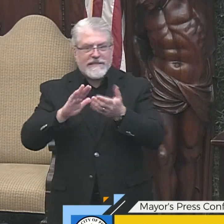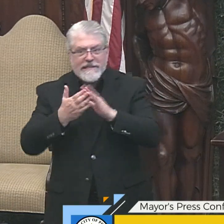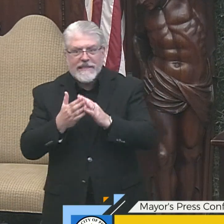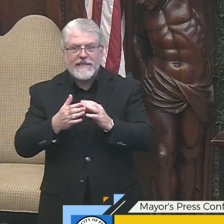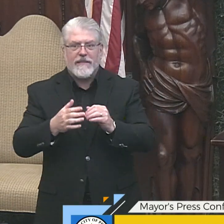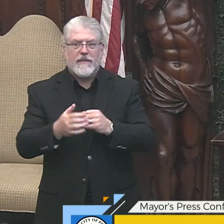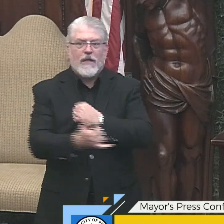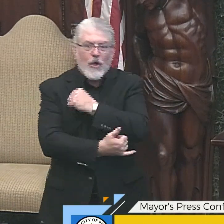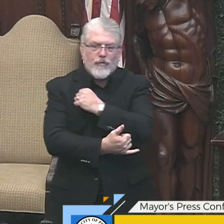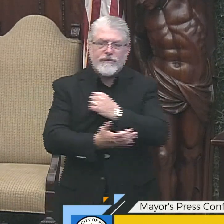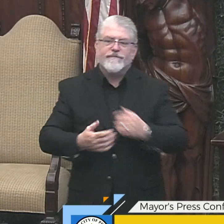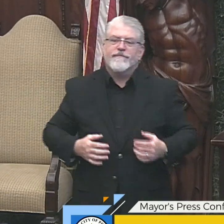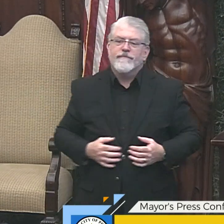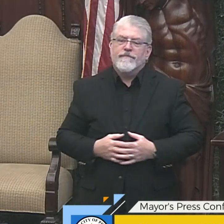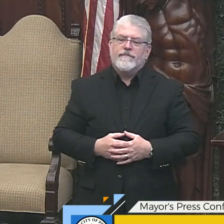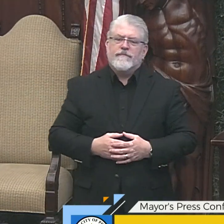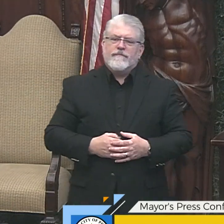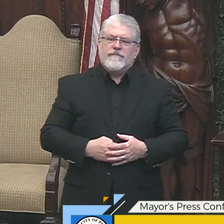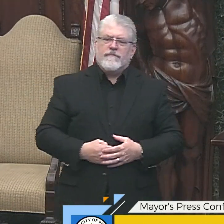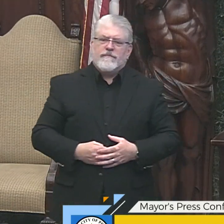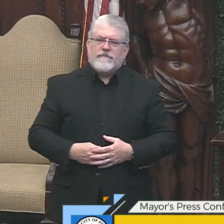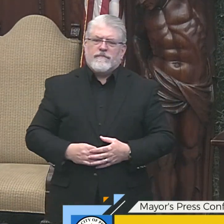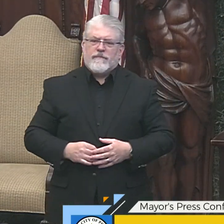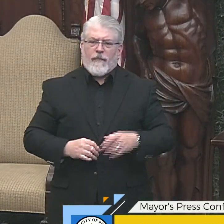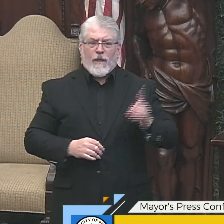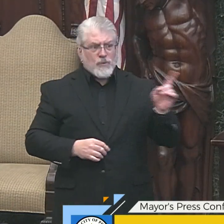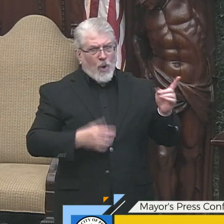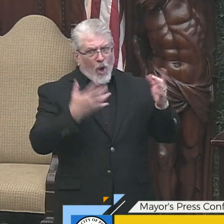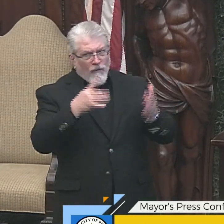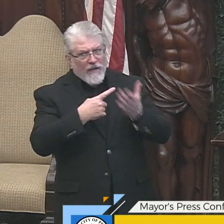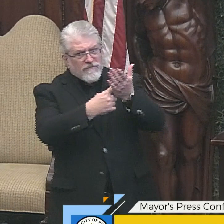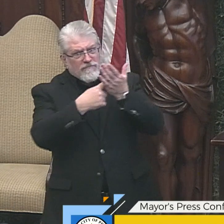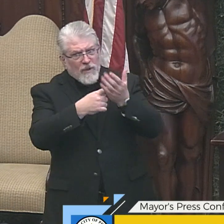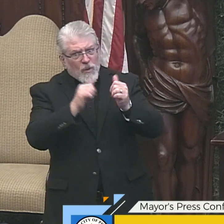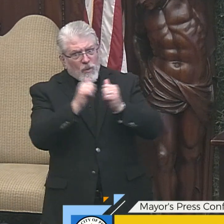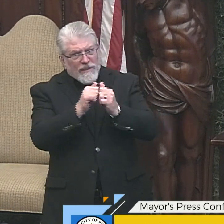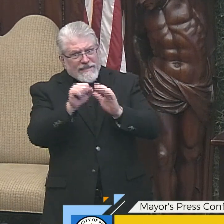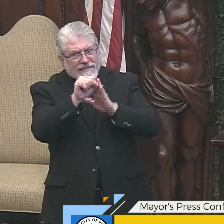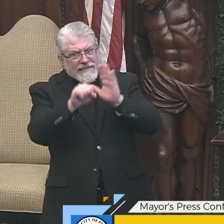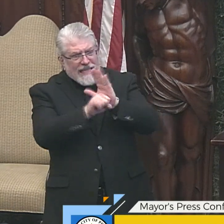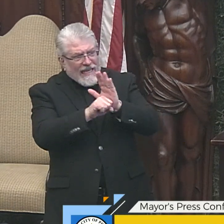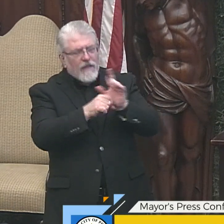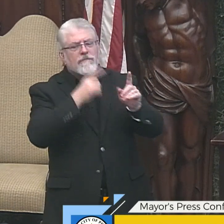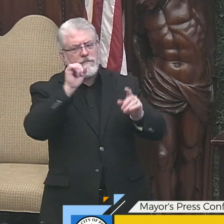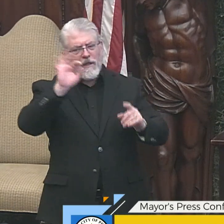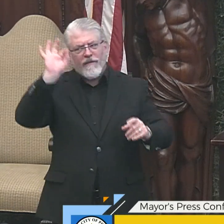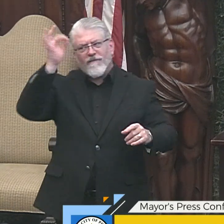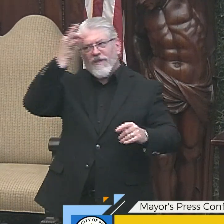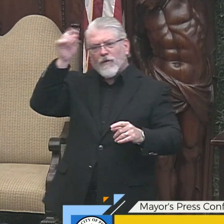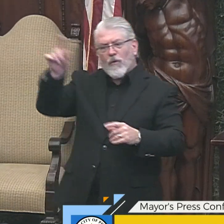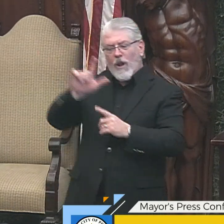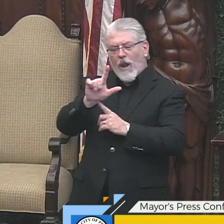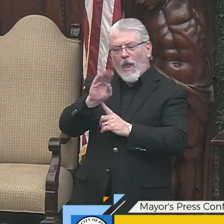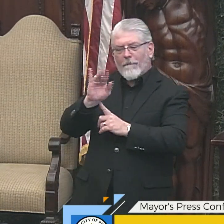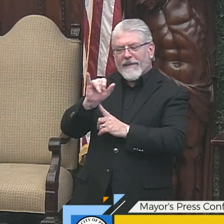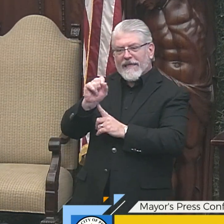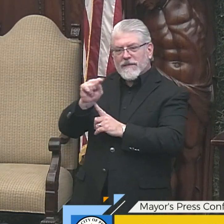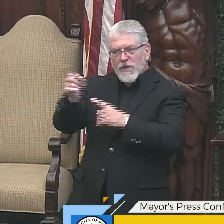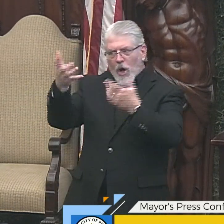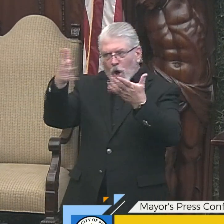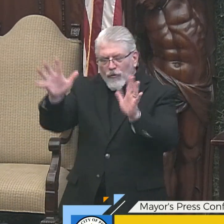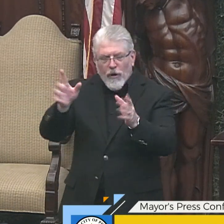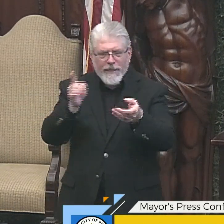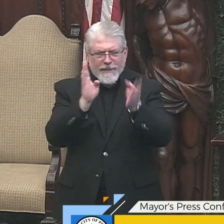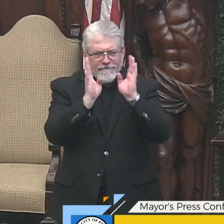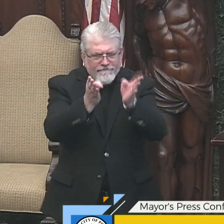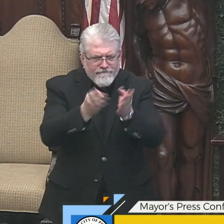Our federal lobbyists are doing their job. We're interacting with our U.S. Senate delegation and our congressional